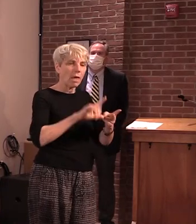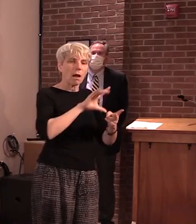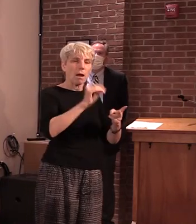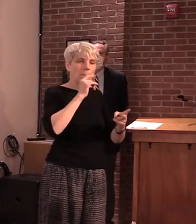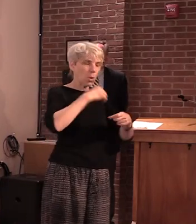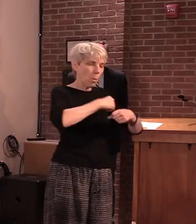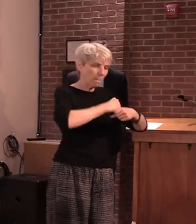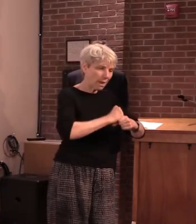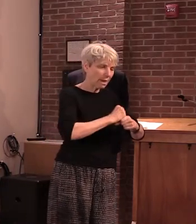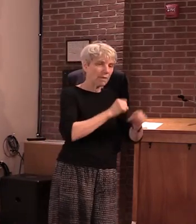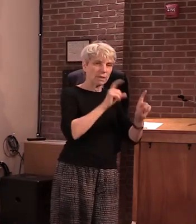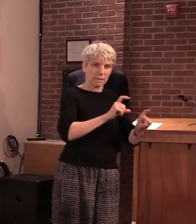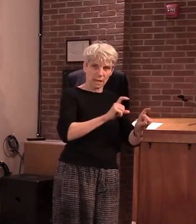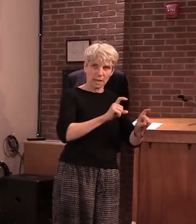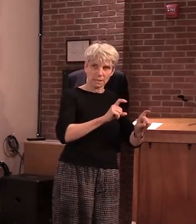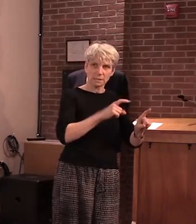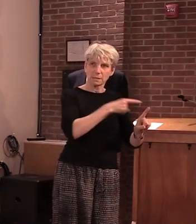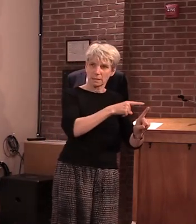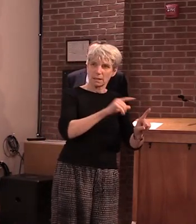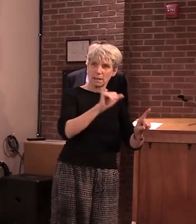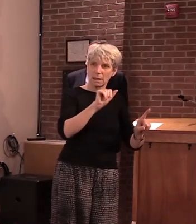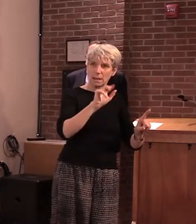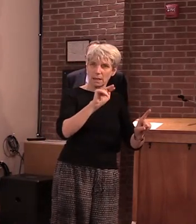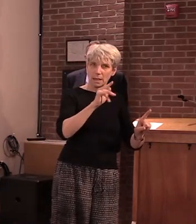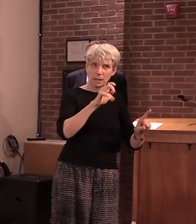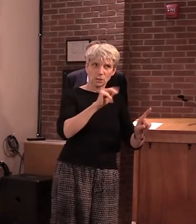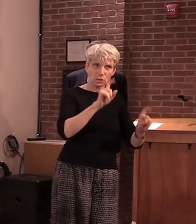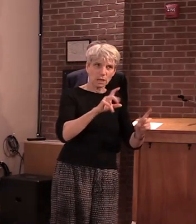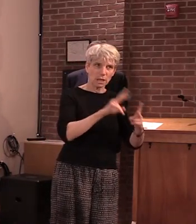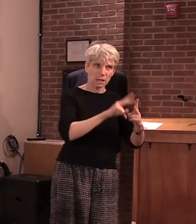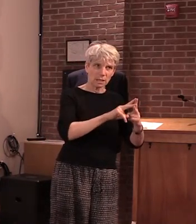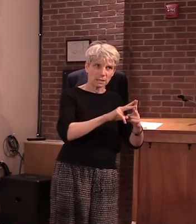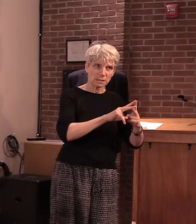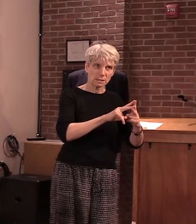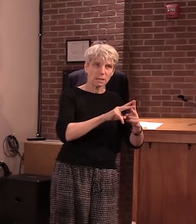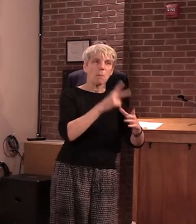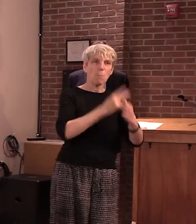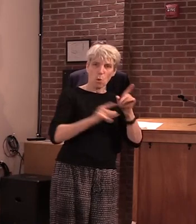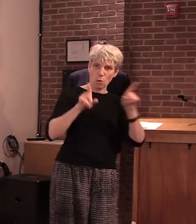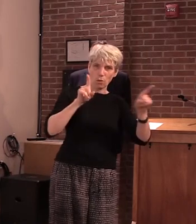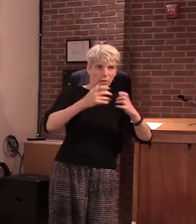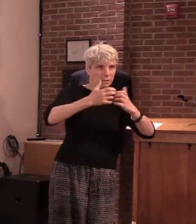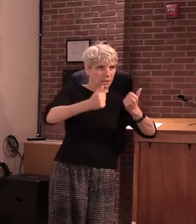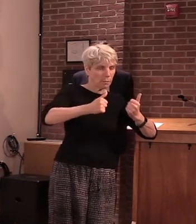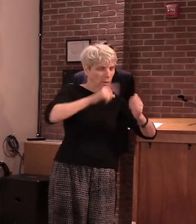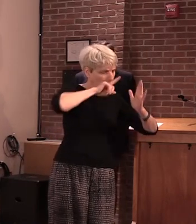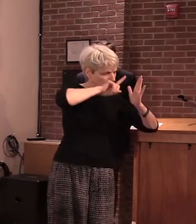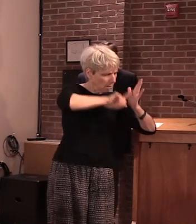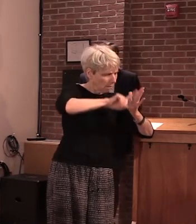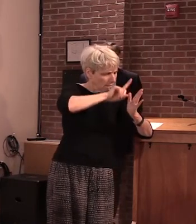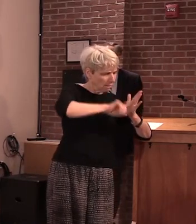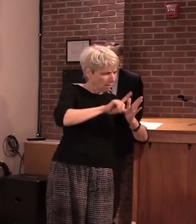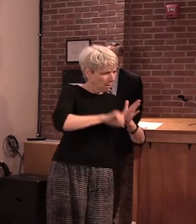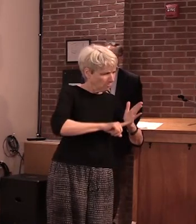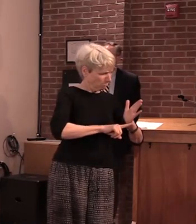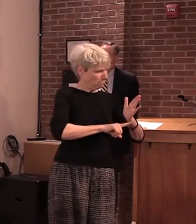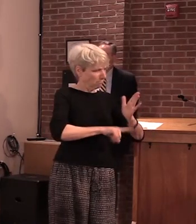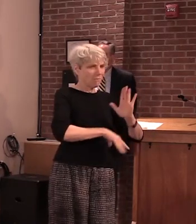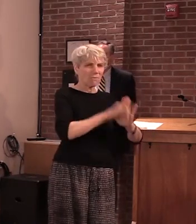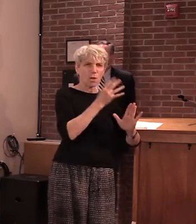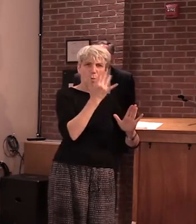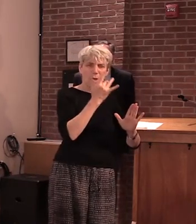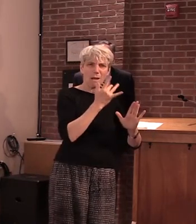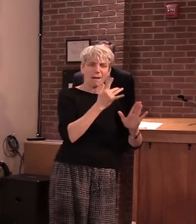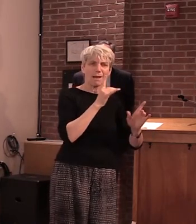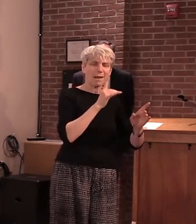about, Kidel, both are independently investigating this. So I really